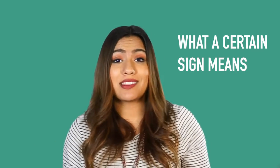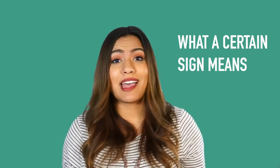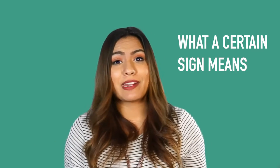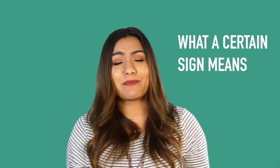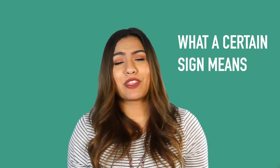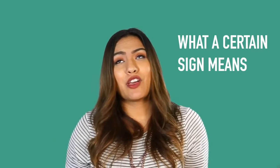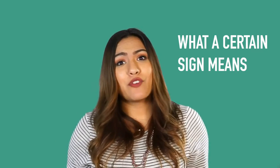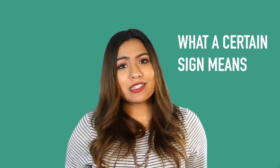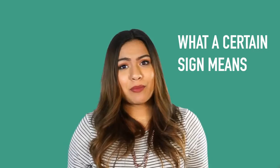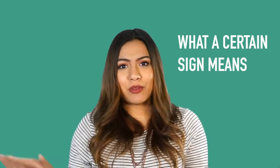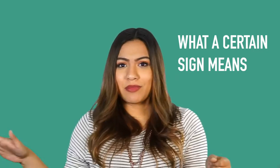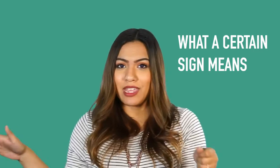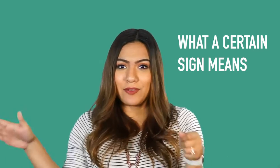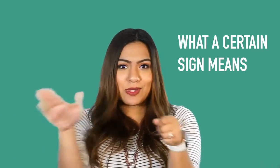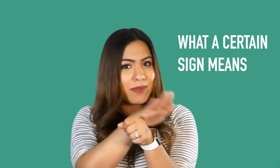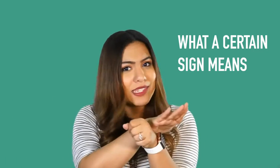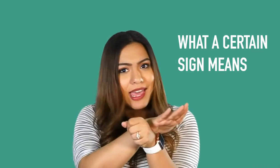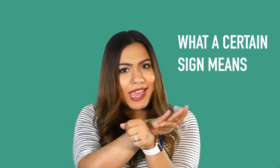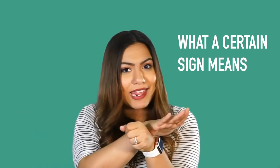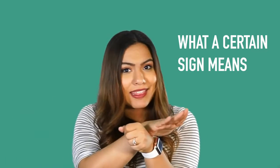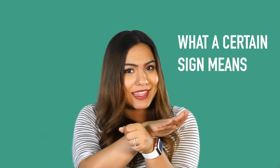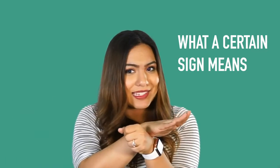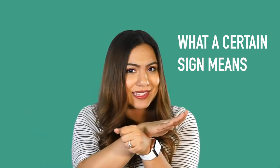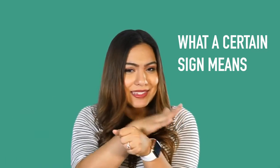the sign. For example, if you see them sign this